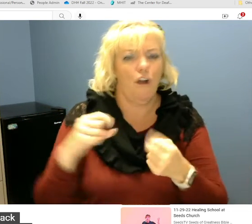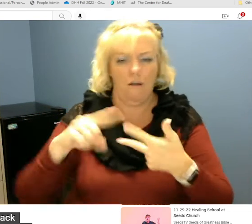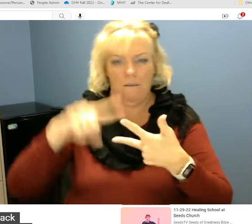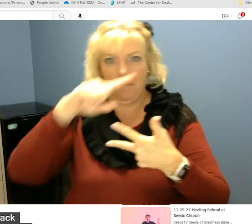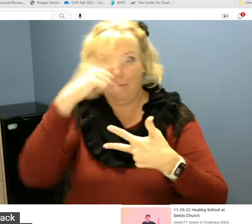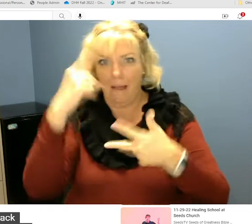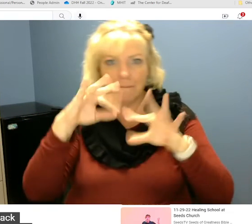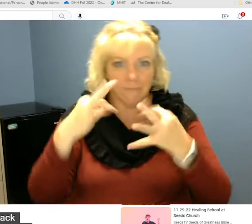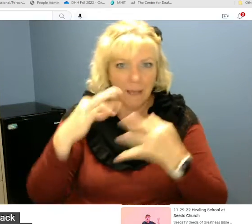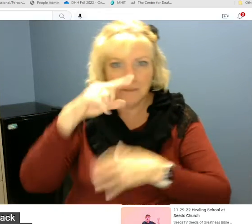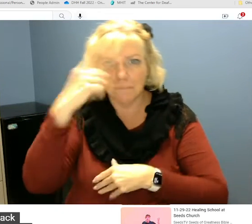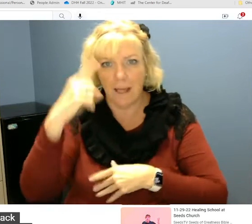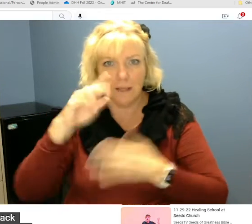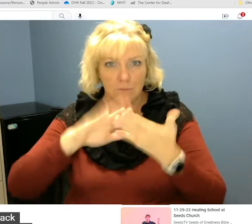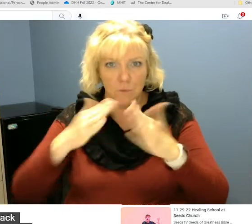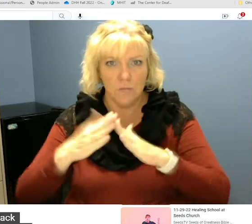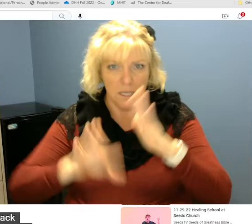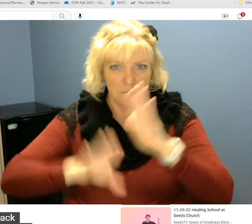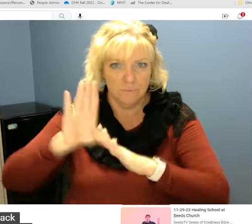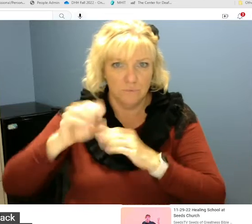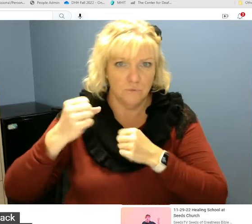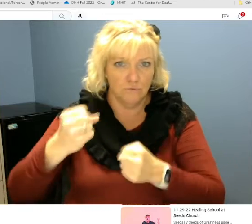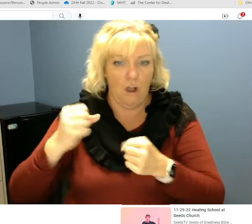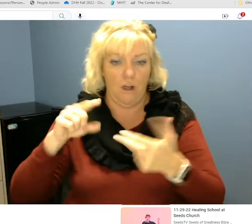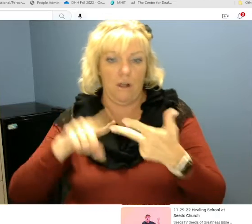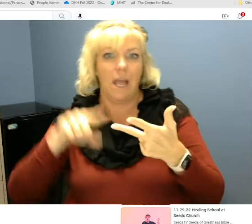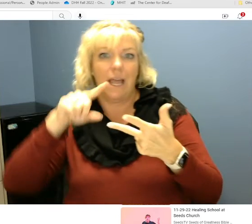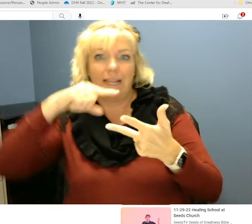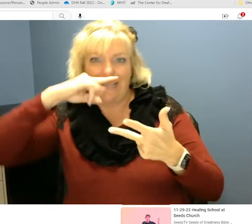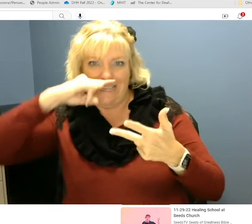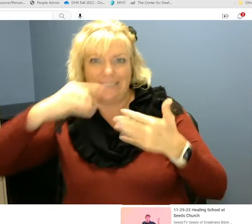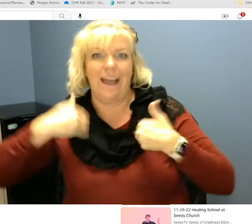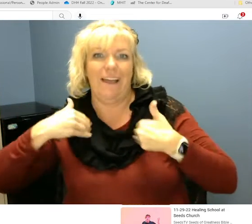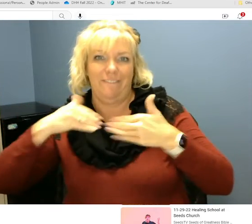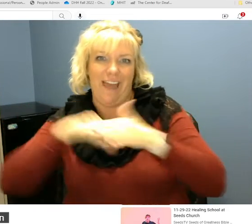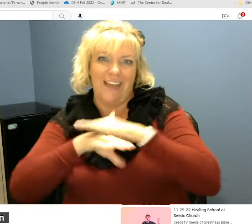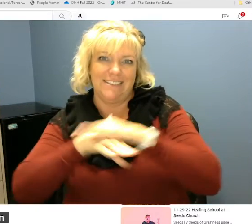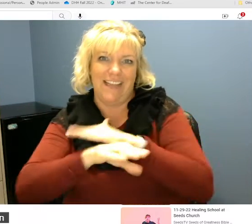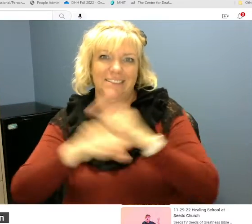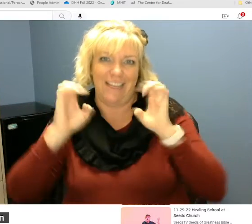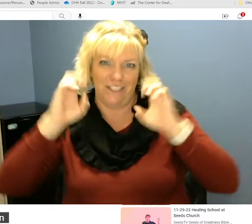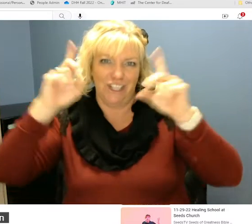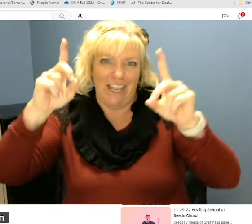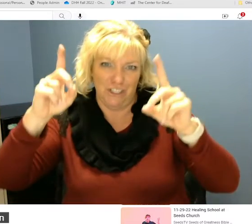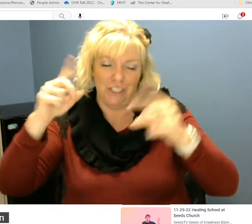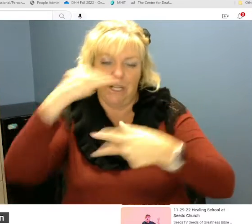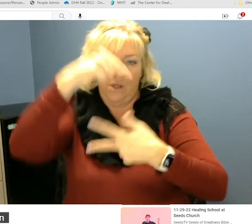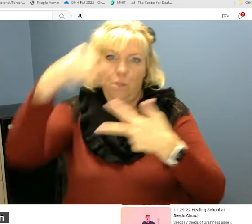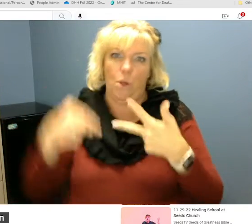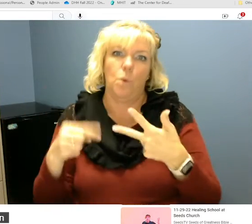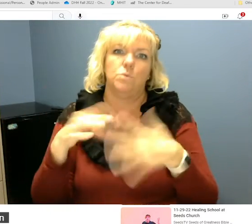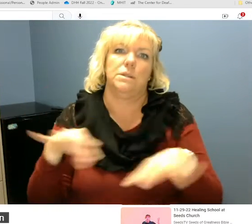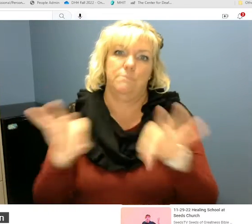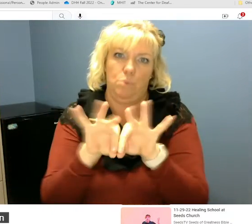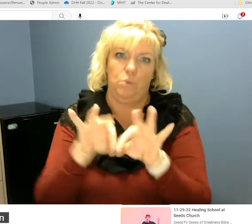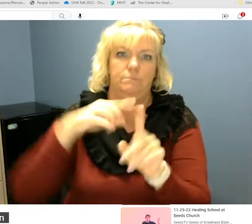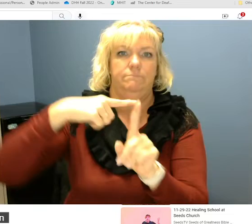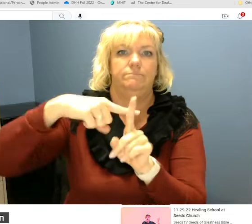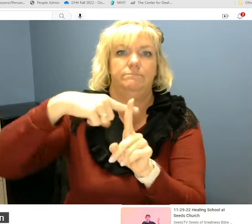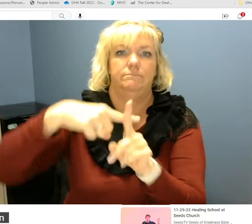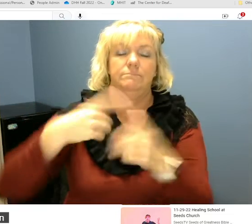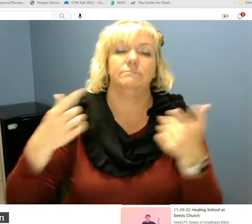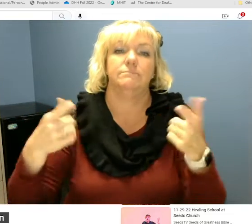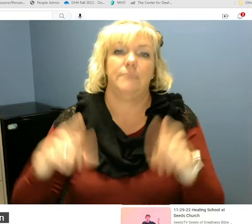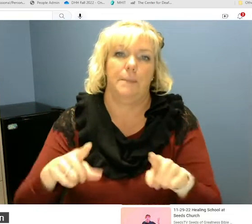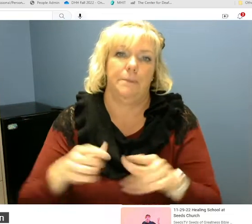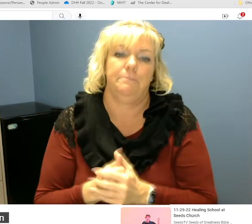of community, and access to education. Those things come from Reconstruction,